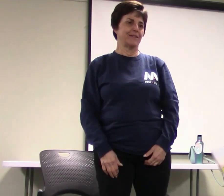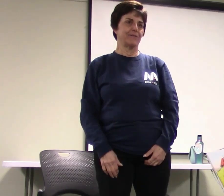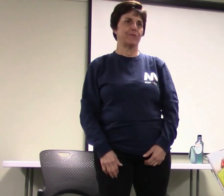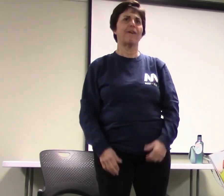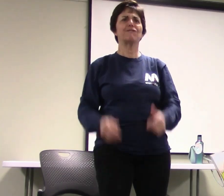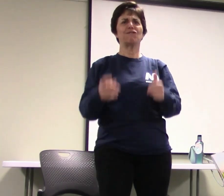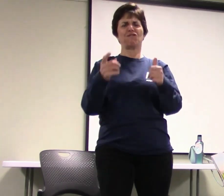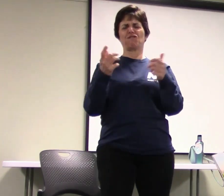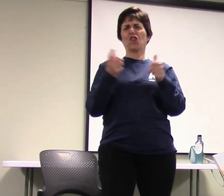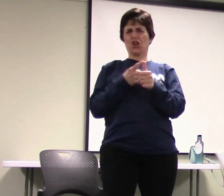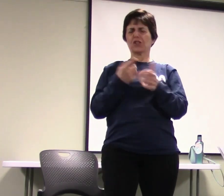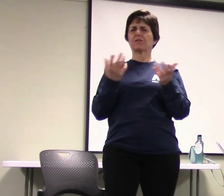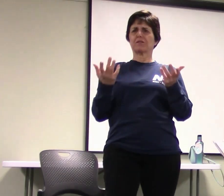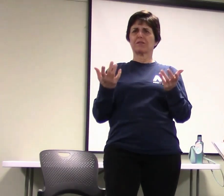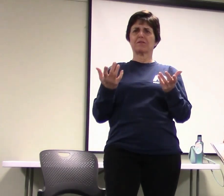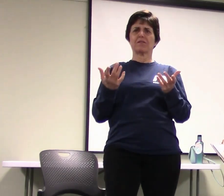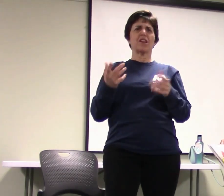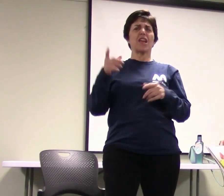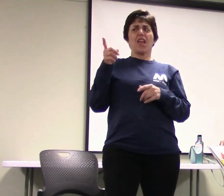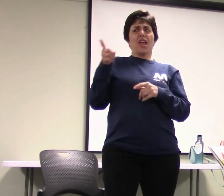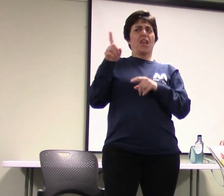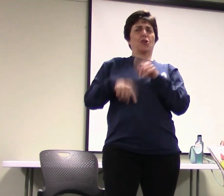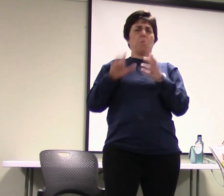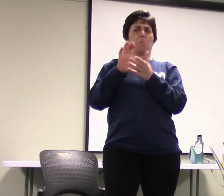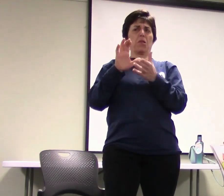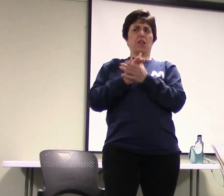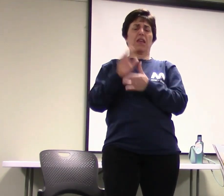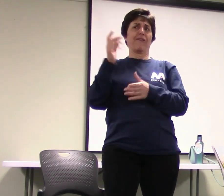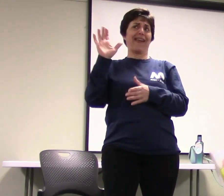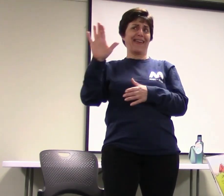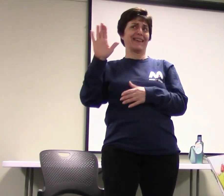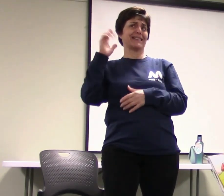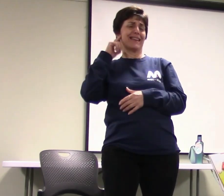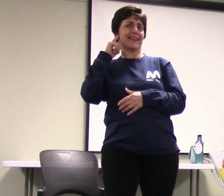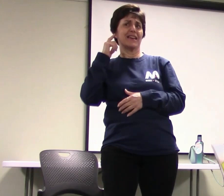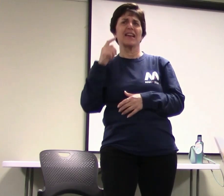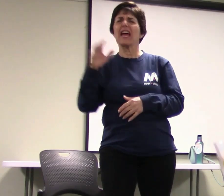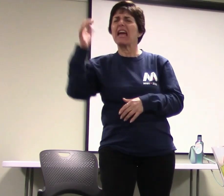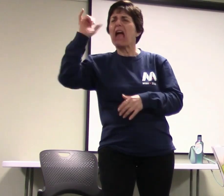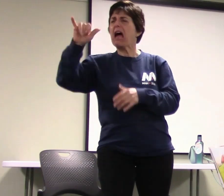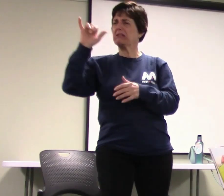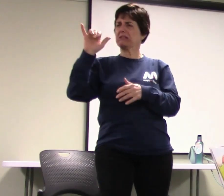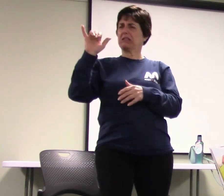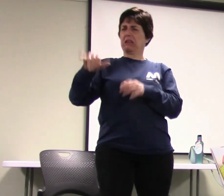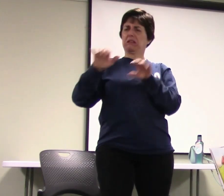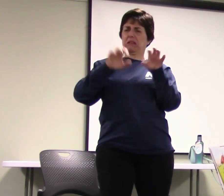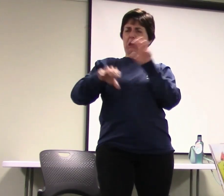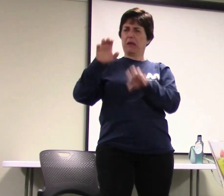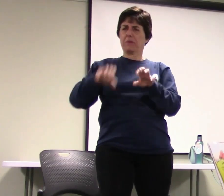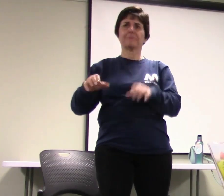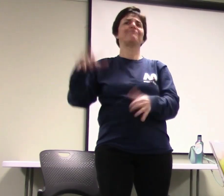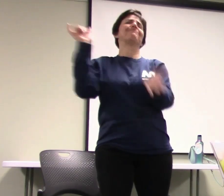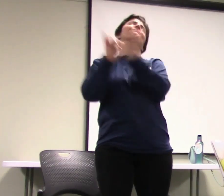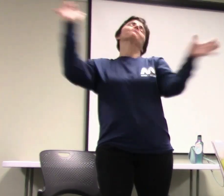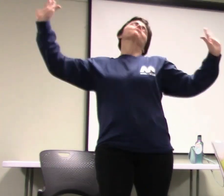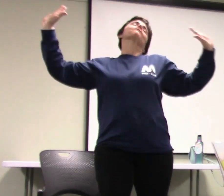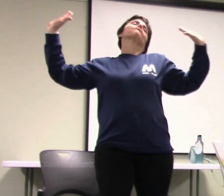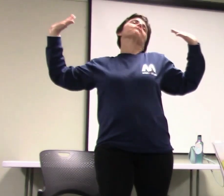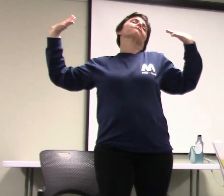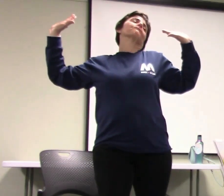At first, he couldn't believe his ears. Cows that type?